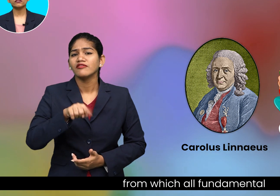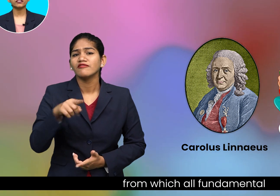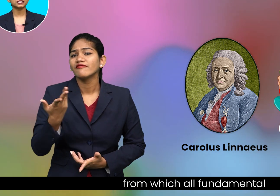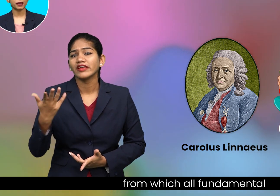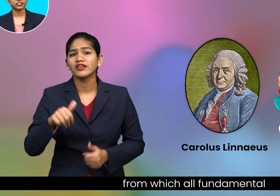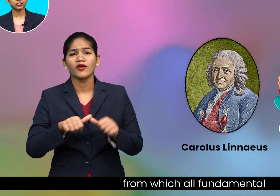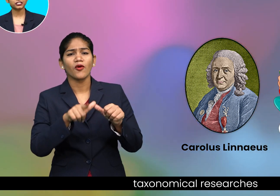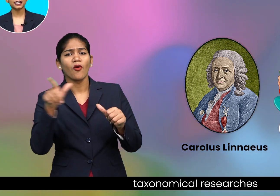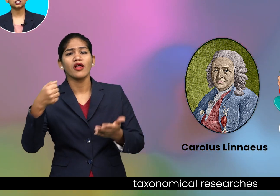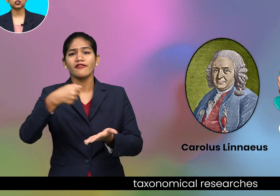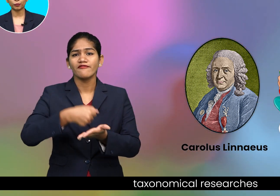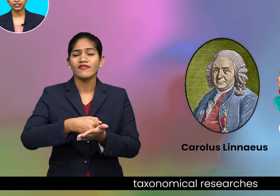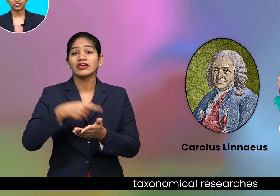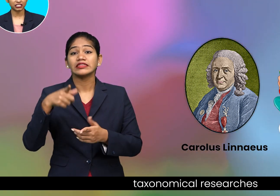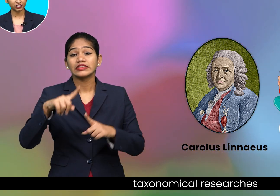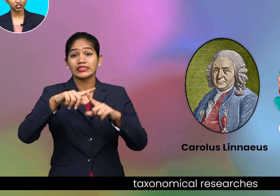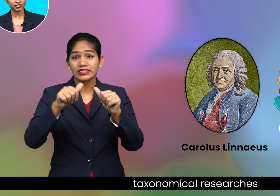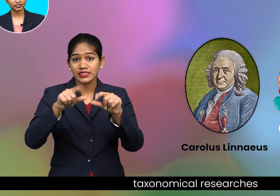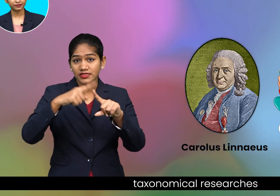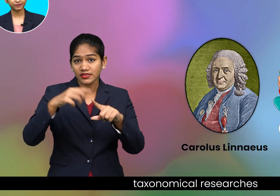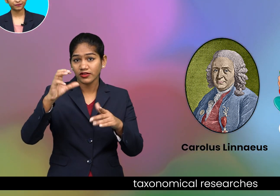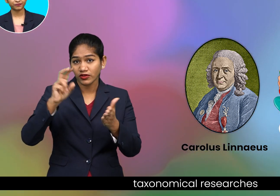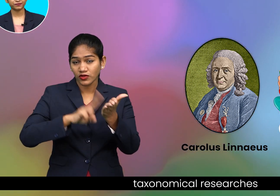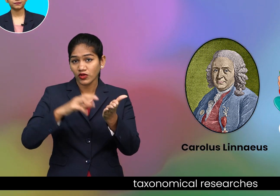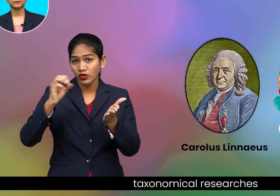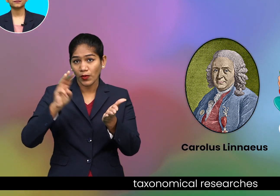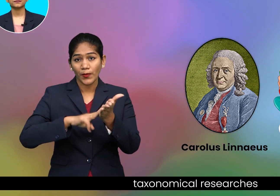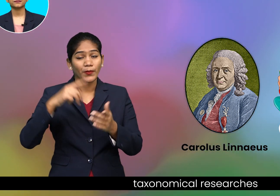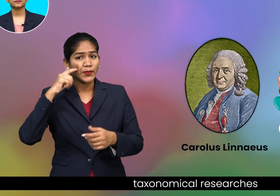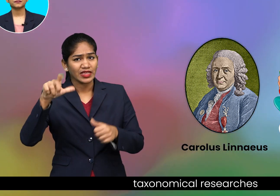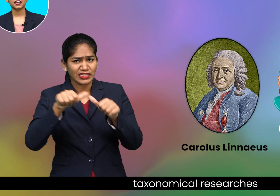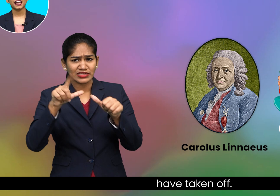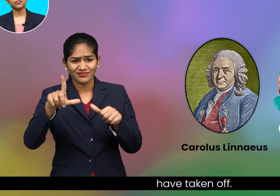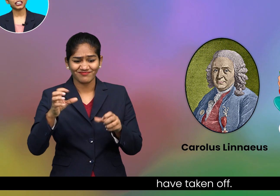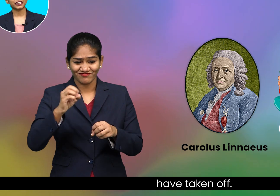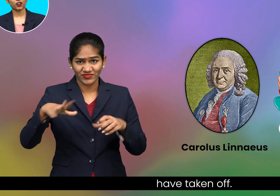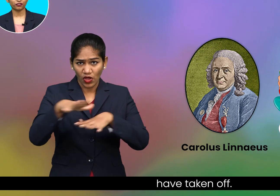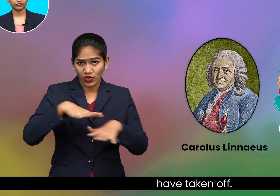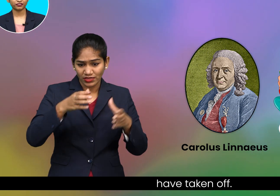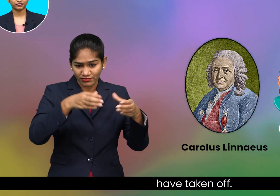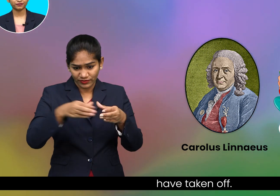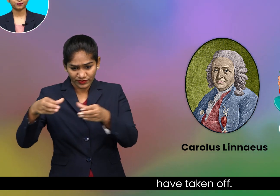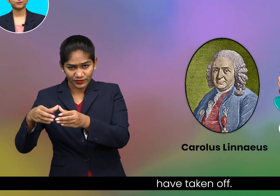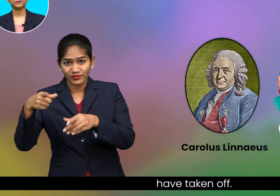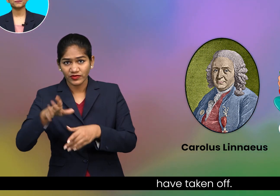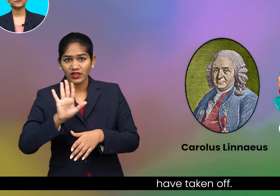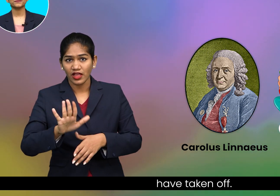all fundamental taxonomical researchers have taken off.